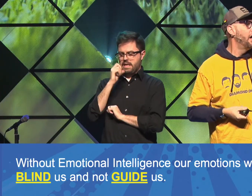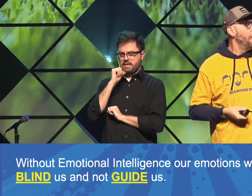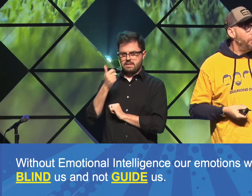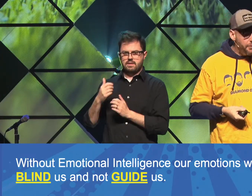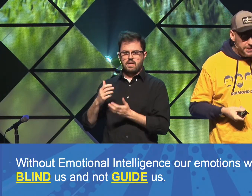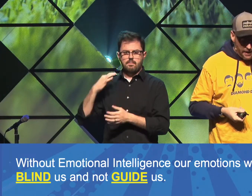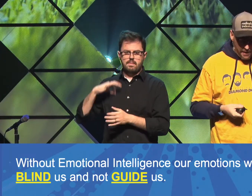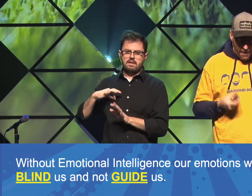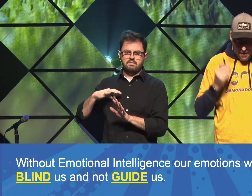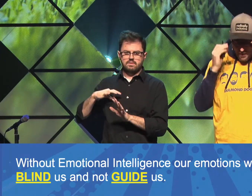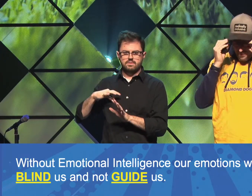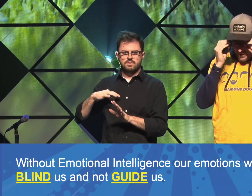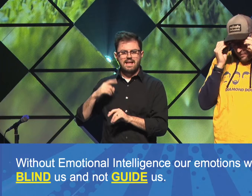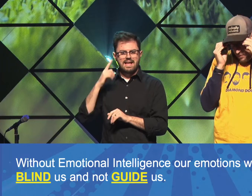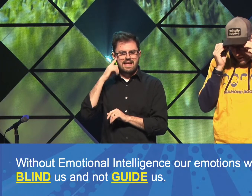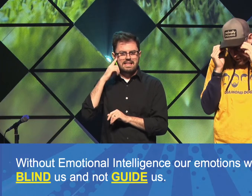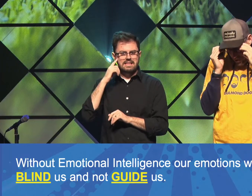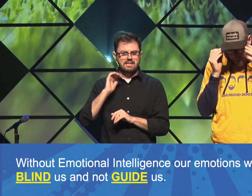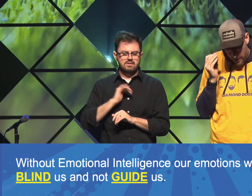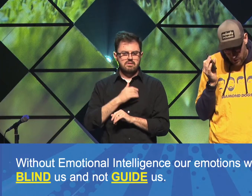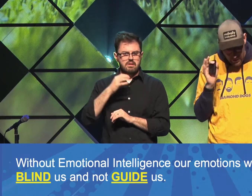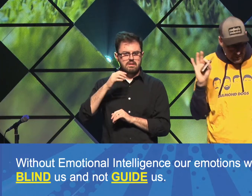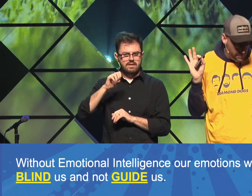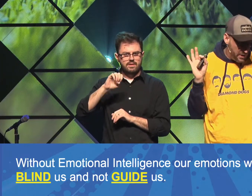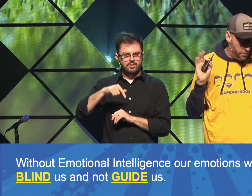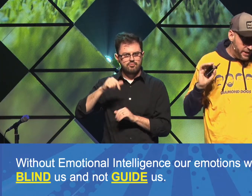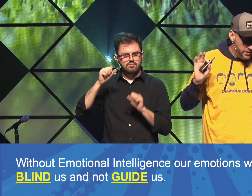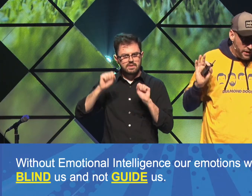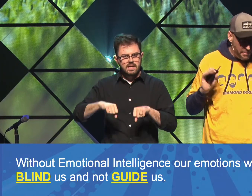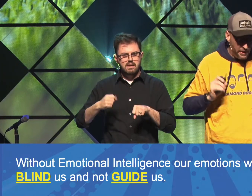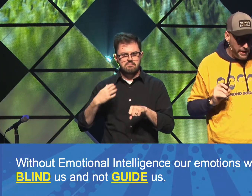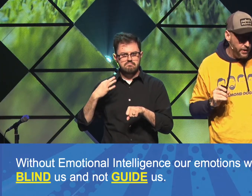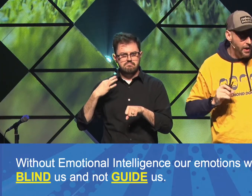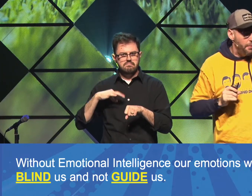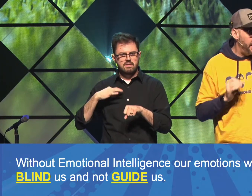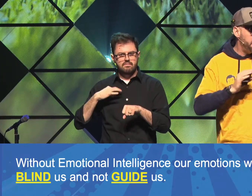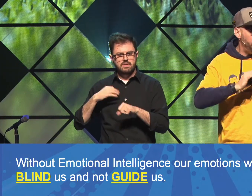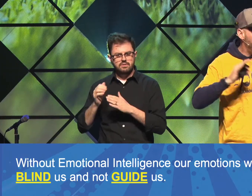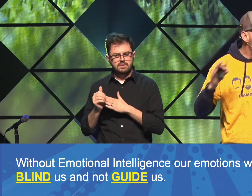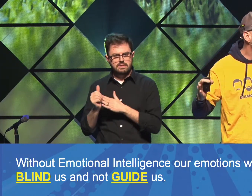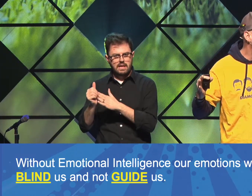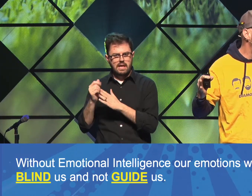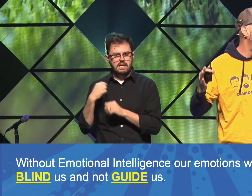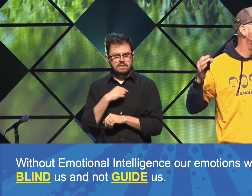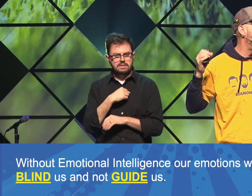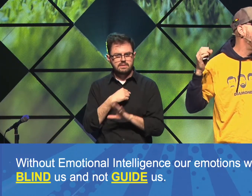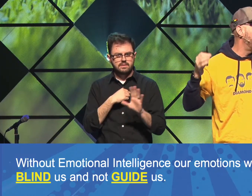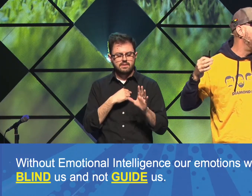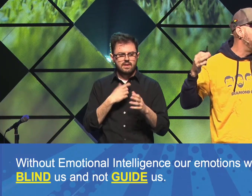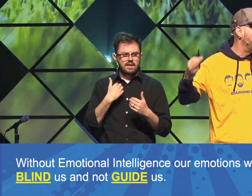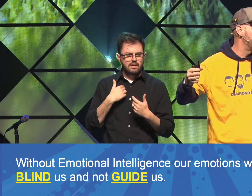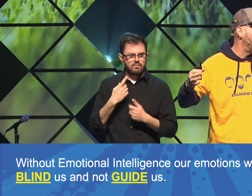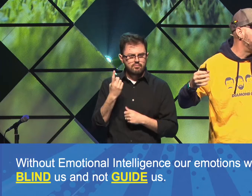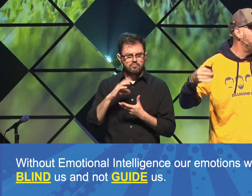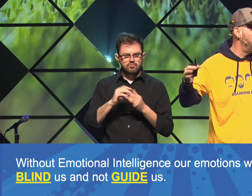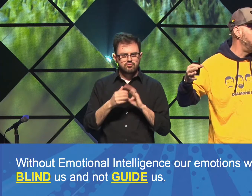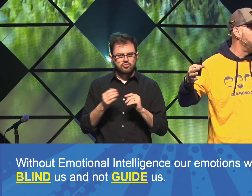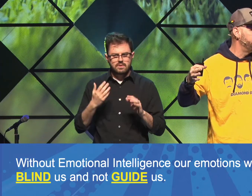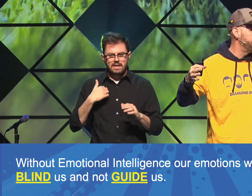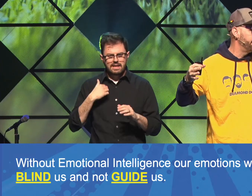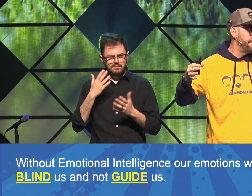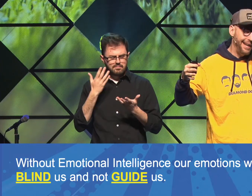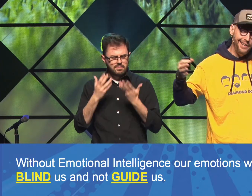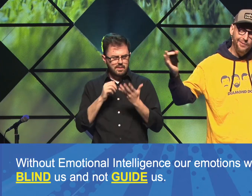guide us. When I was, some of you may know this, you may not know this, we can talk about it later, but I spent a huge part of my life studying martial arts,